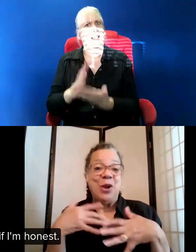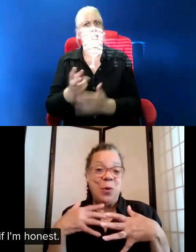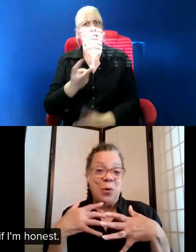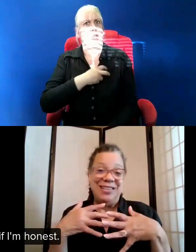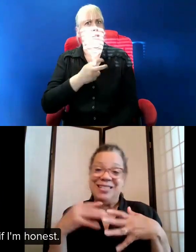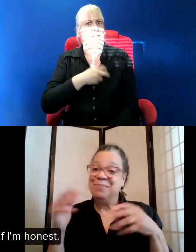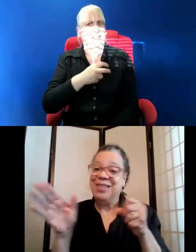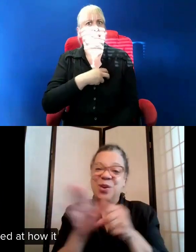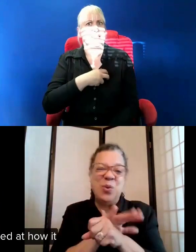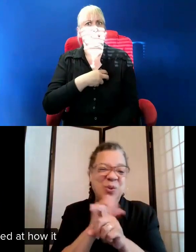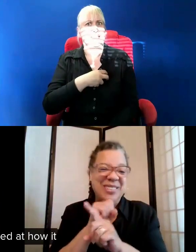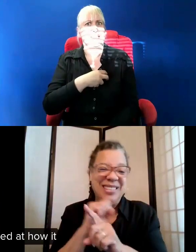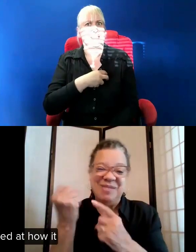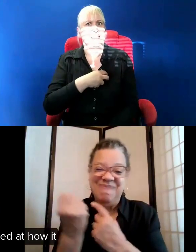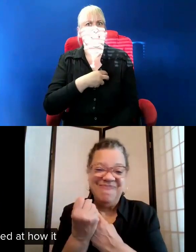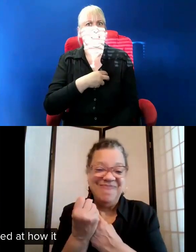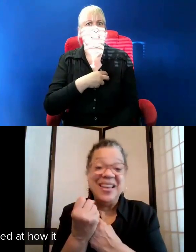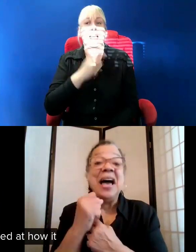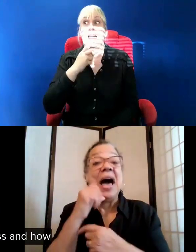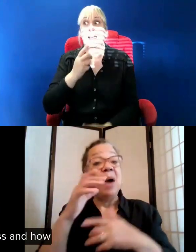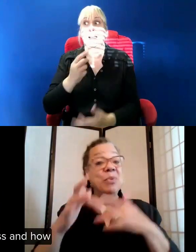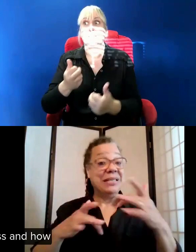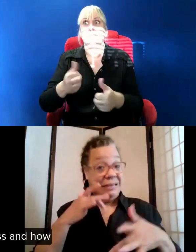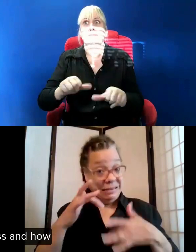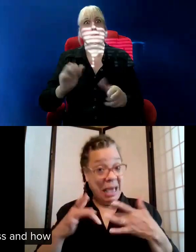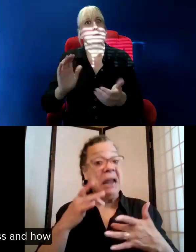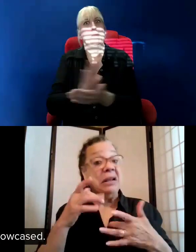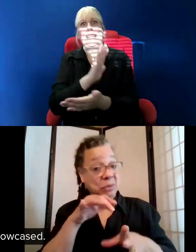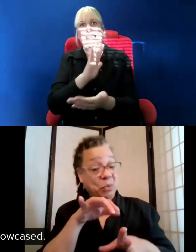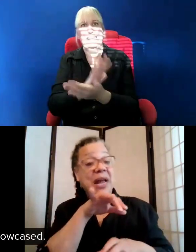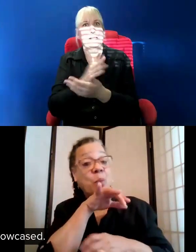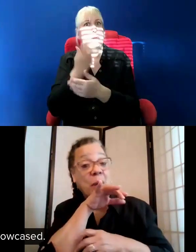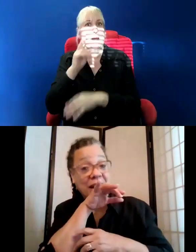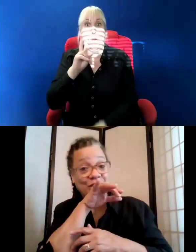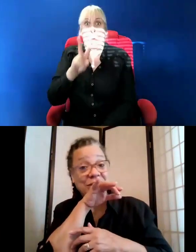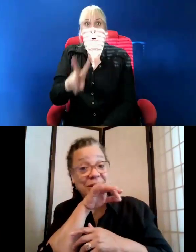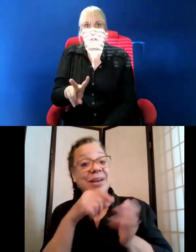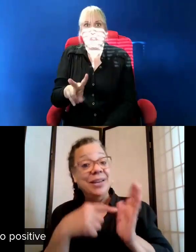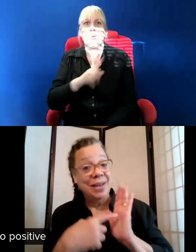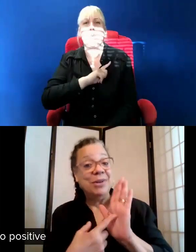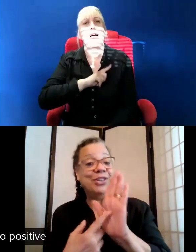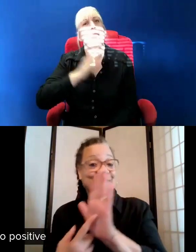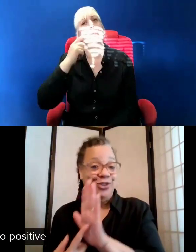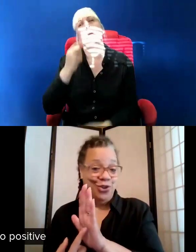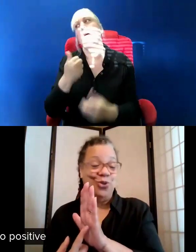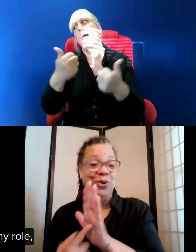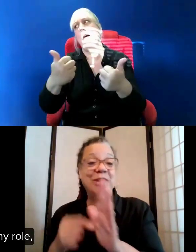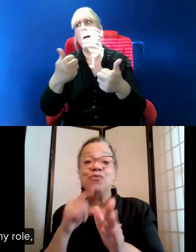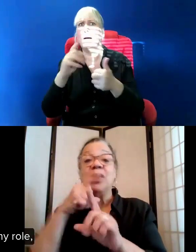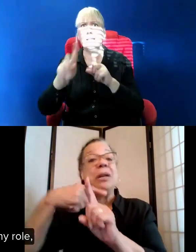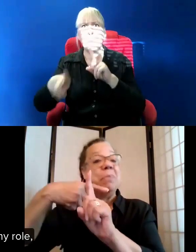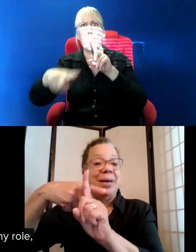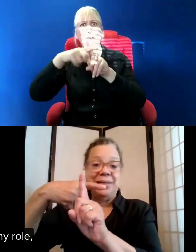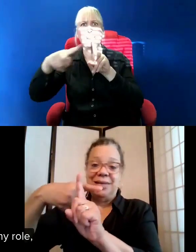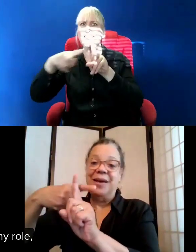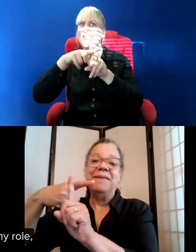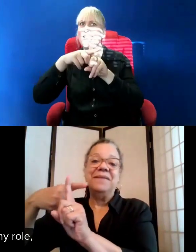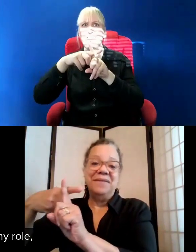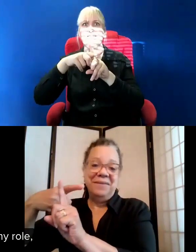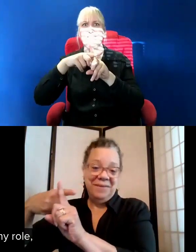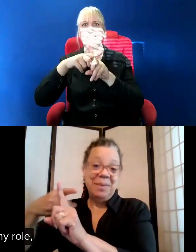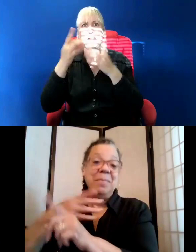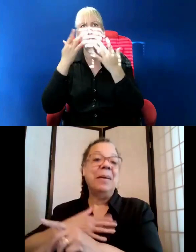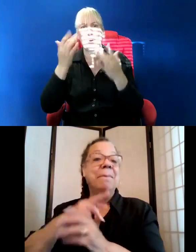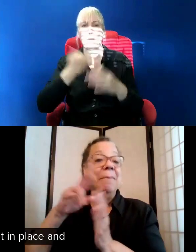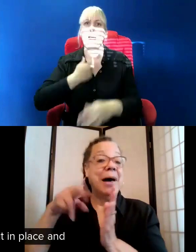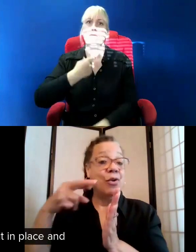whole thing, if I'm honest. I was delighted at how it came across and how much it showcased and was so positive about my